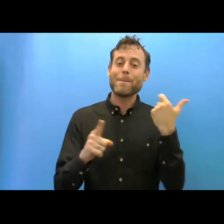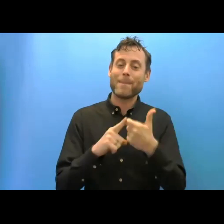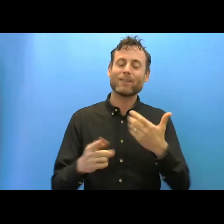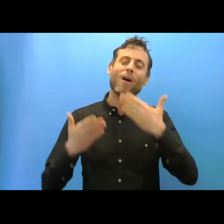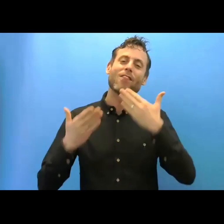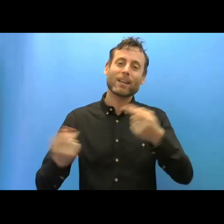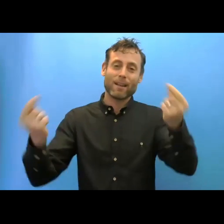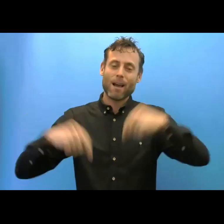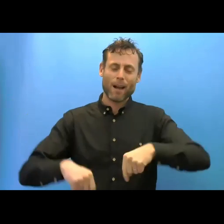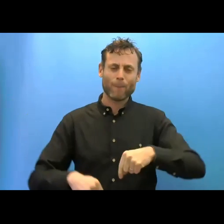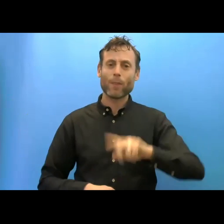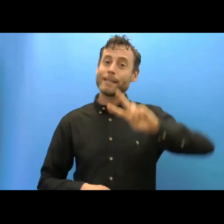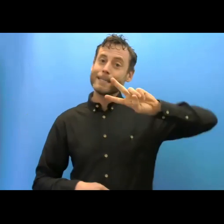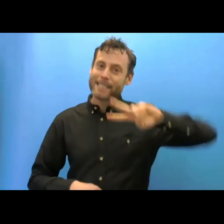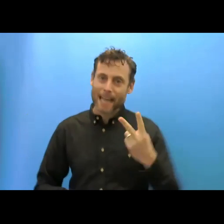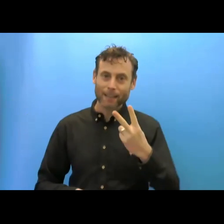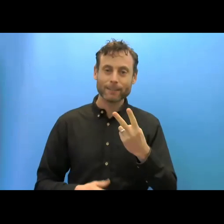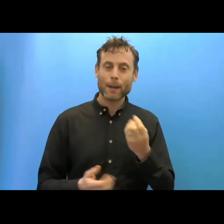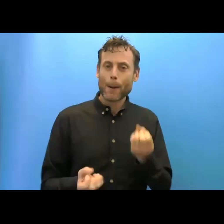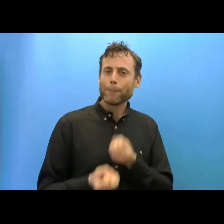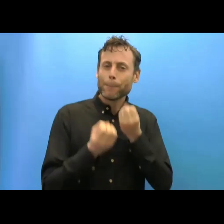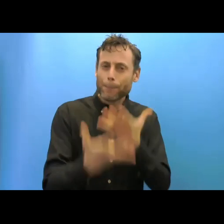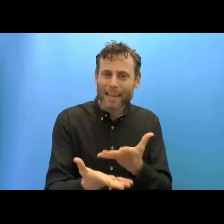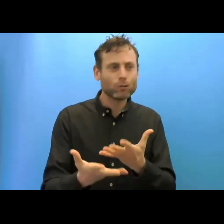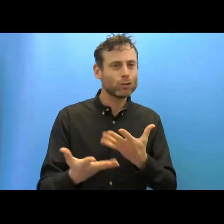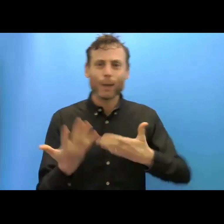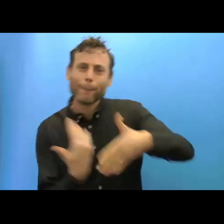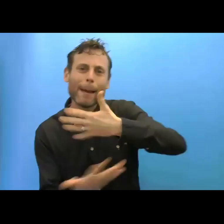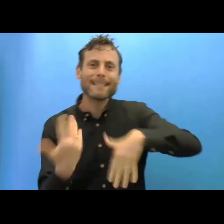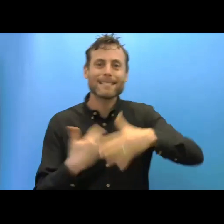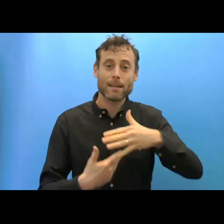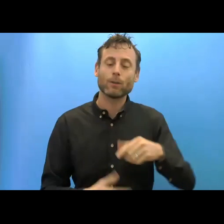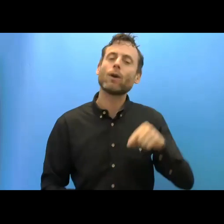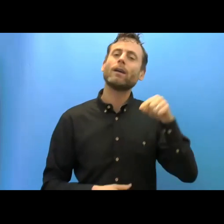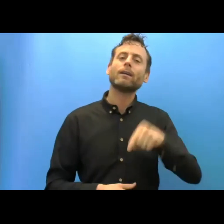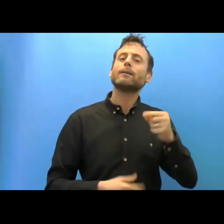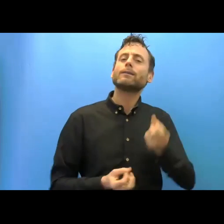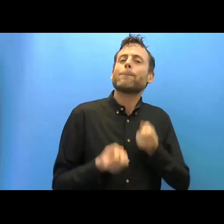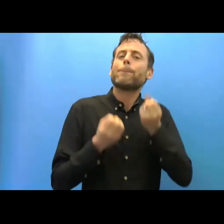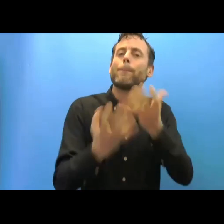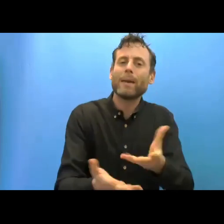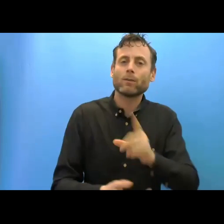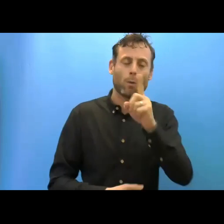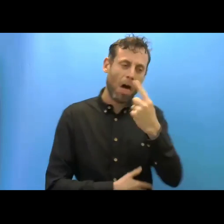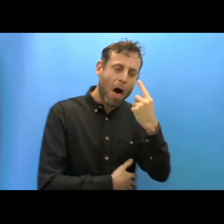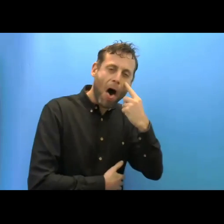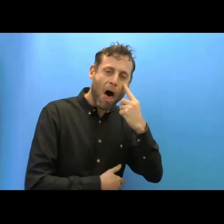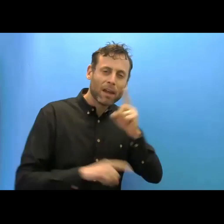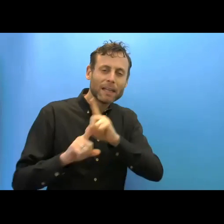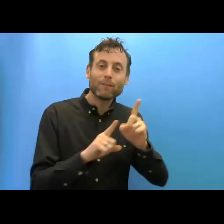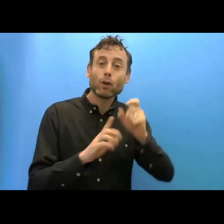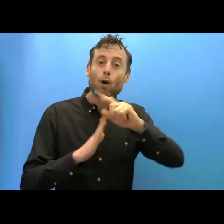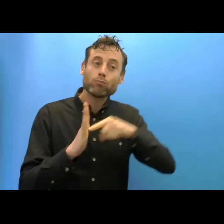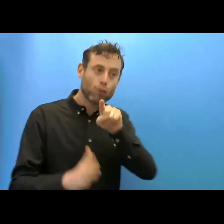Pitch and Mix sessions. Pitch and Mix is an opportunity to get the preview from some of the most exciting projects by